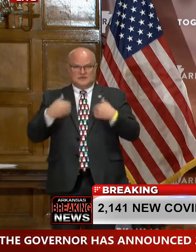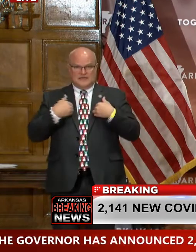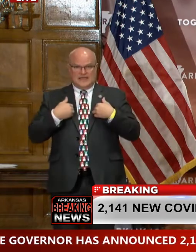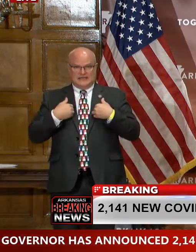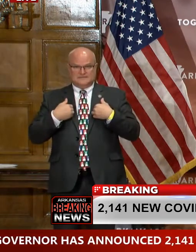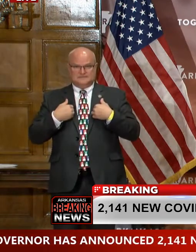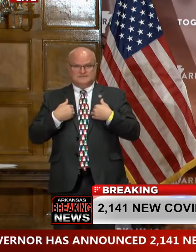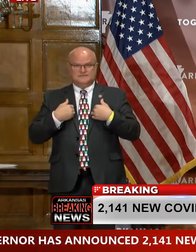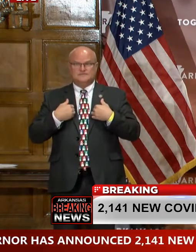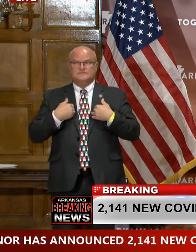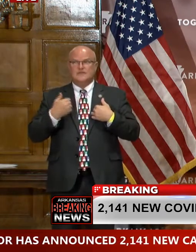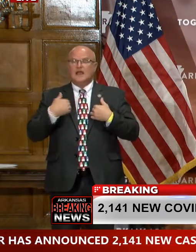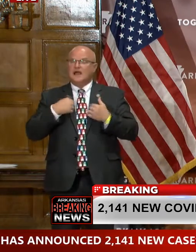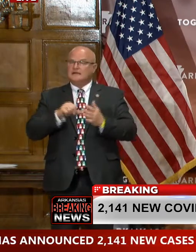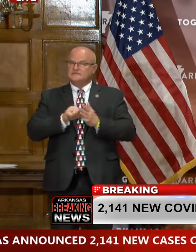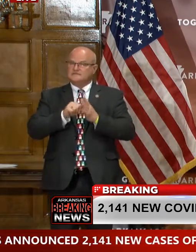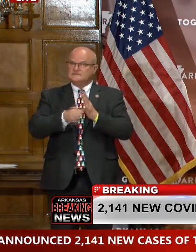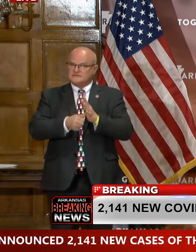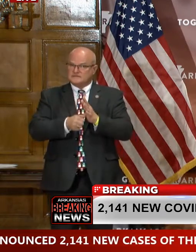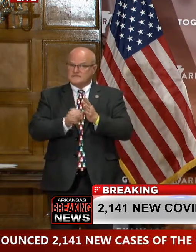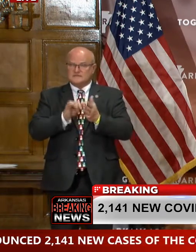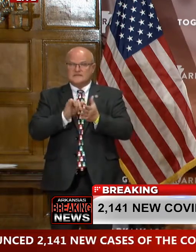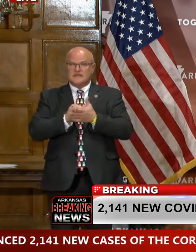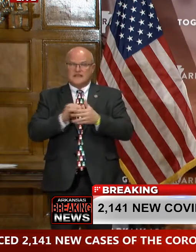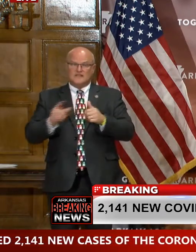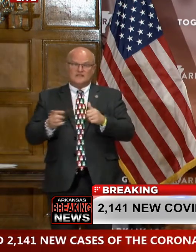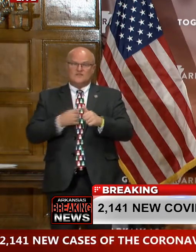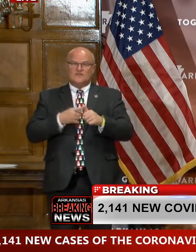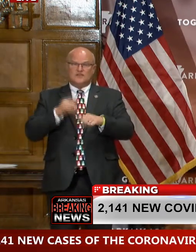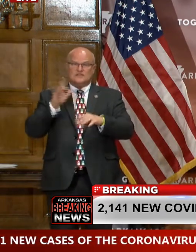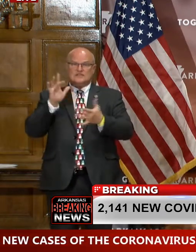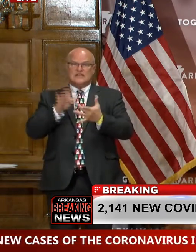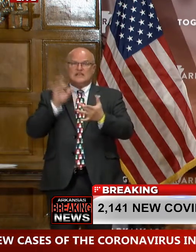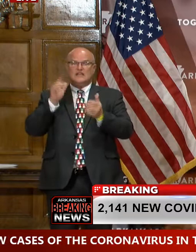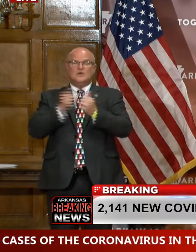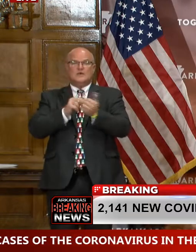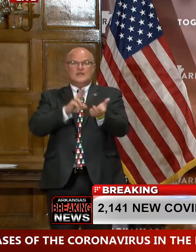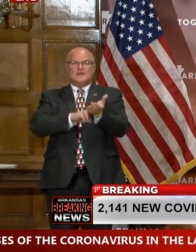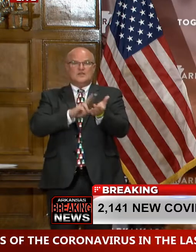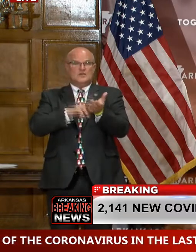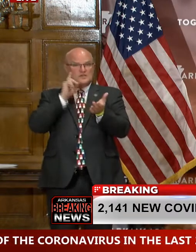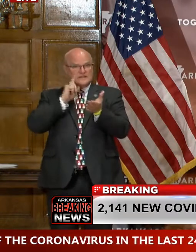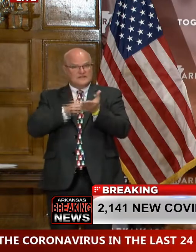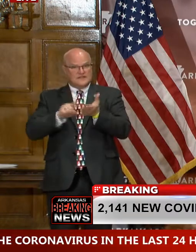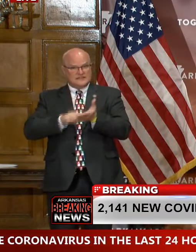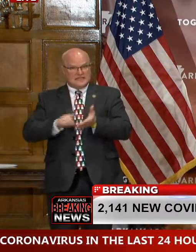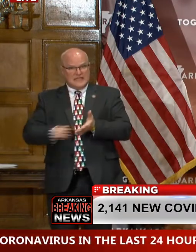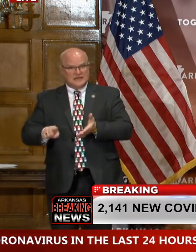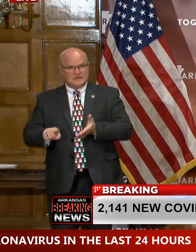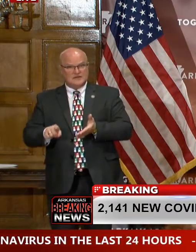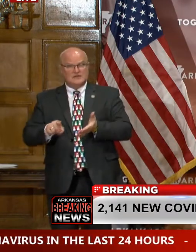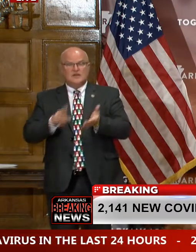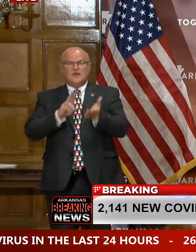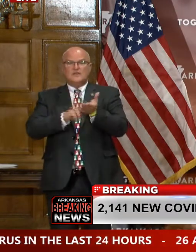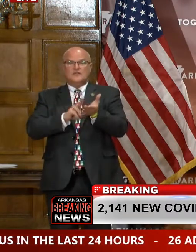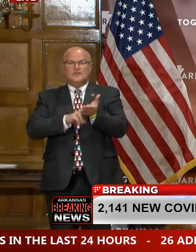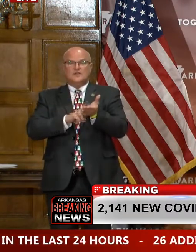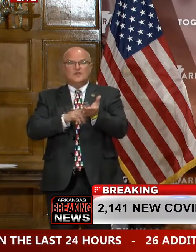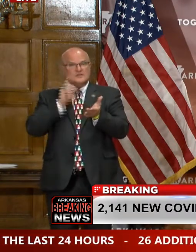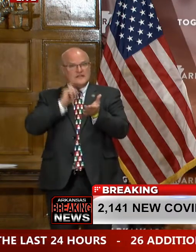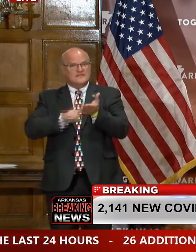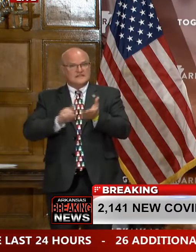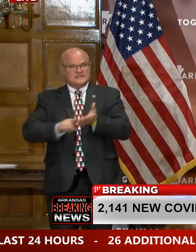had. I would emphasize that the first contact is with our nurse investigators, and so the nurse